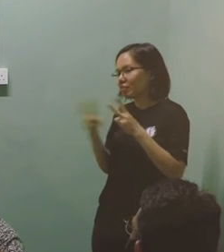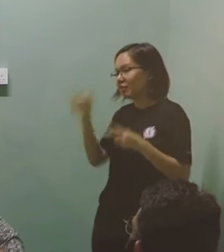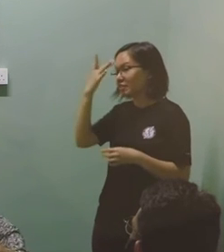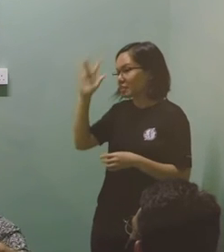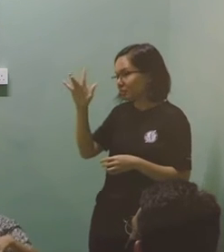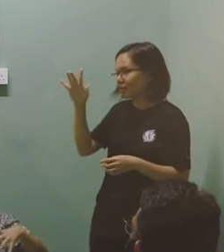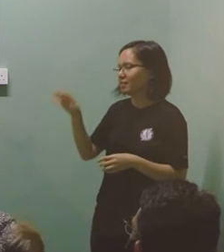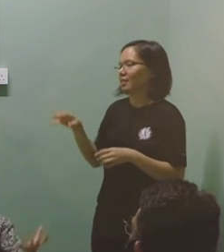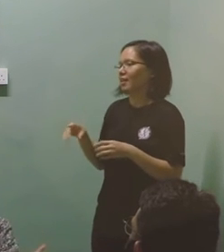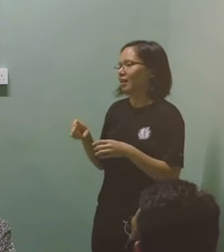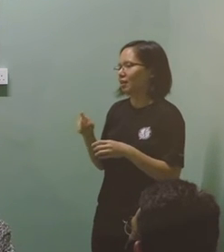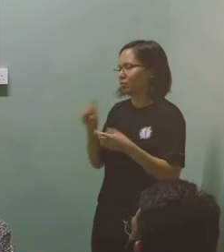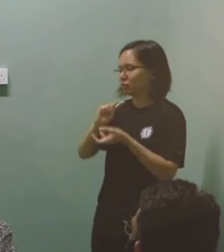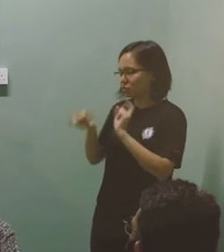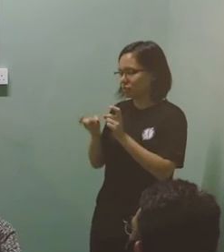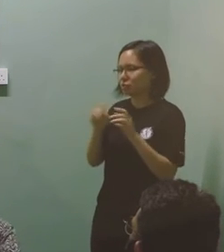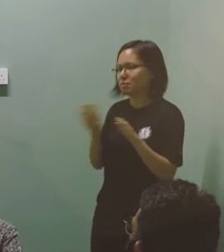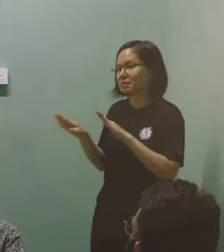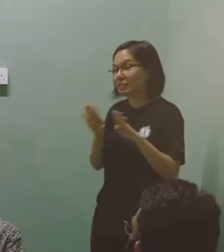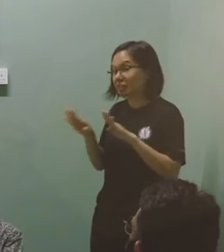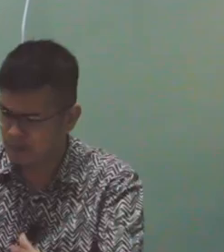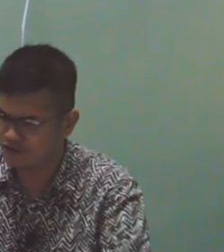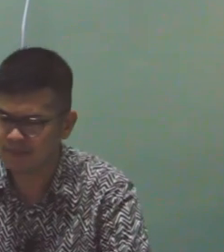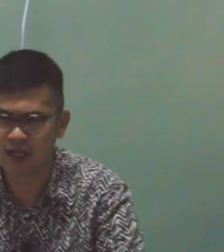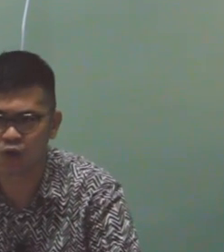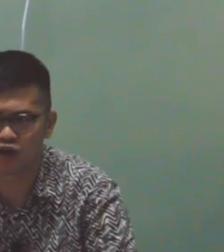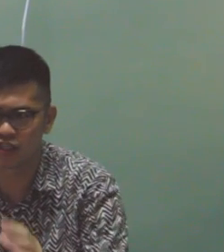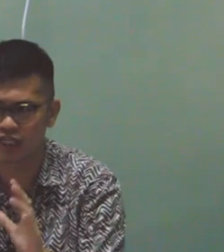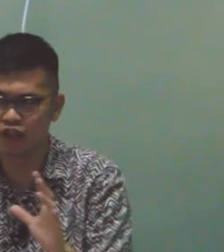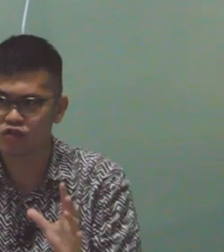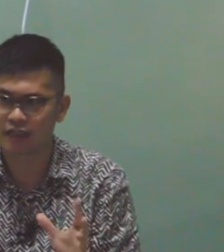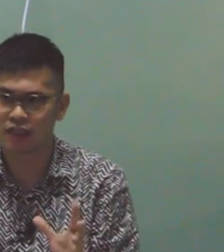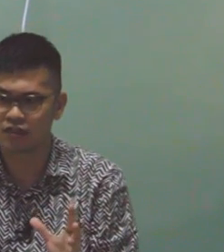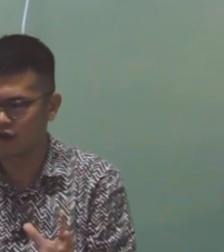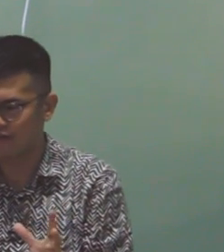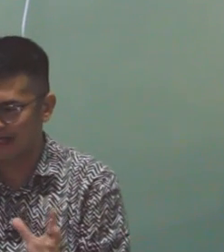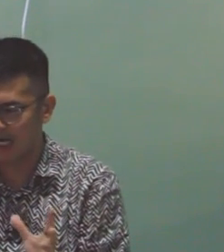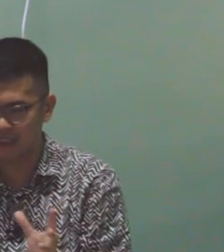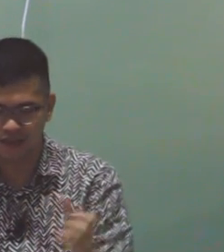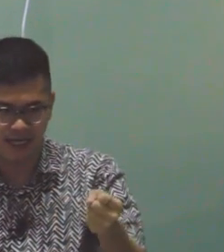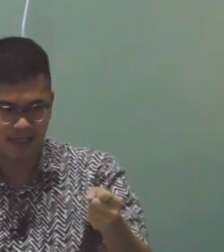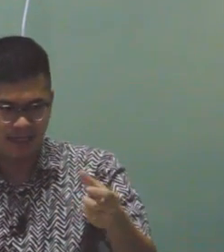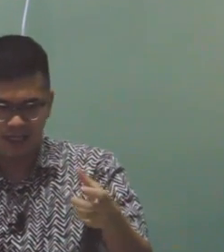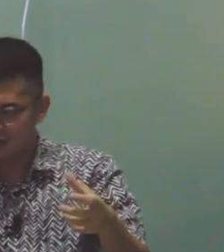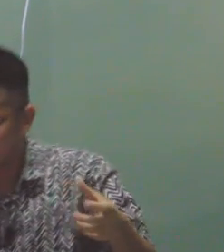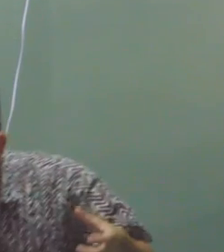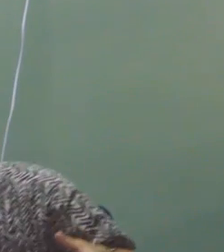behavior based on what's happening around them. Right, so I think for a period of time, there was a news article of an uncle